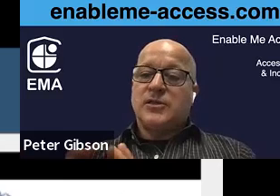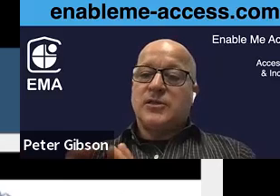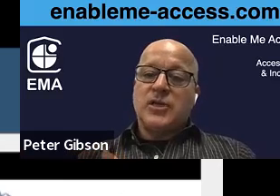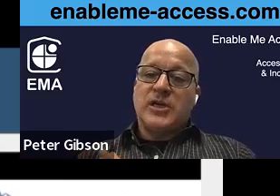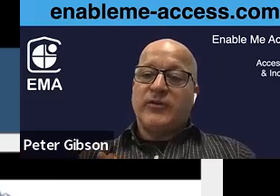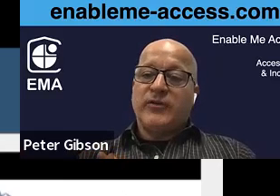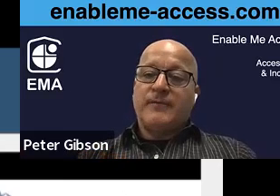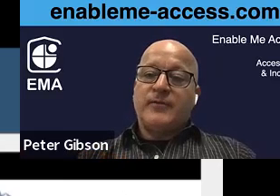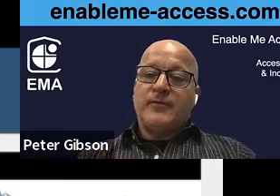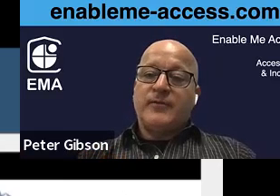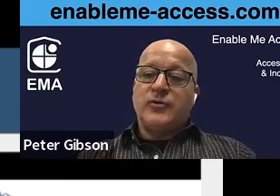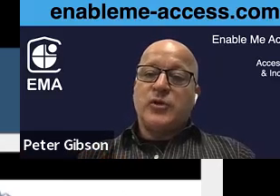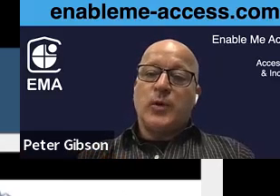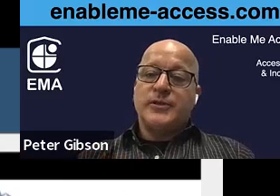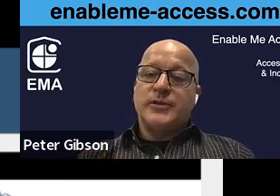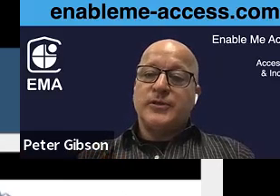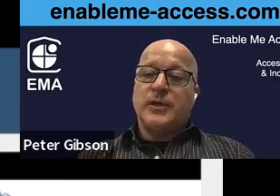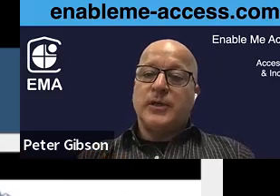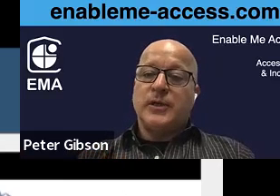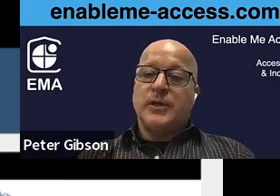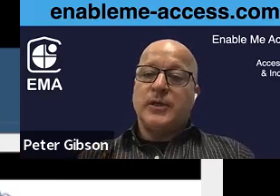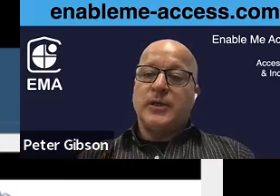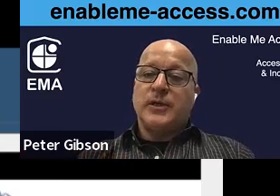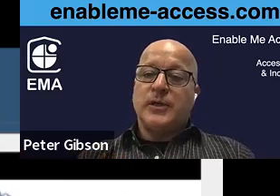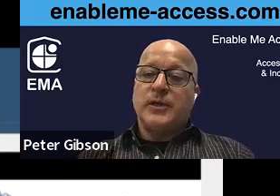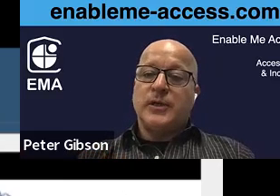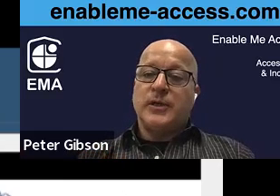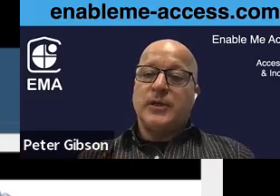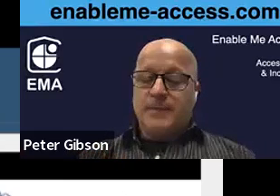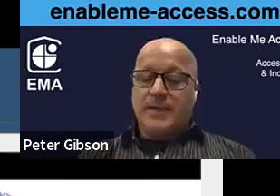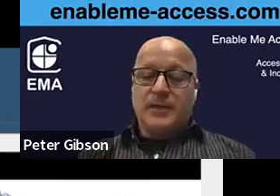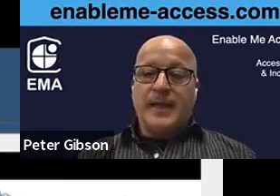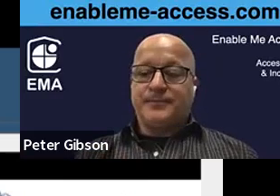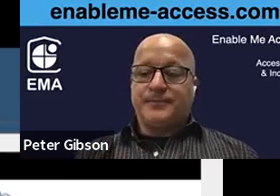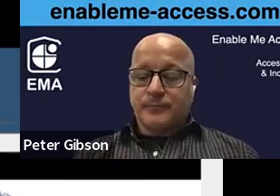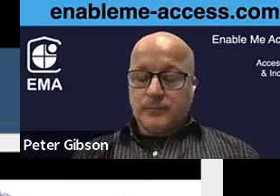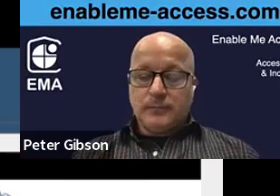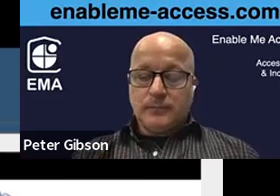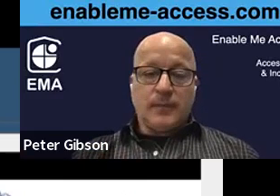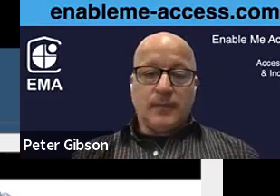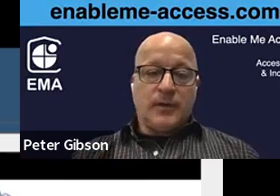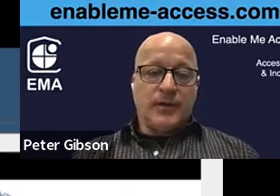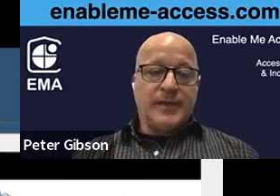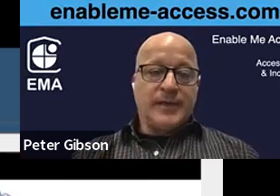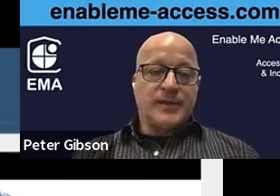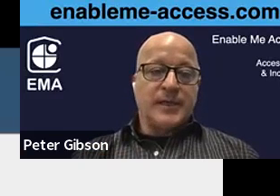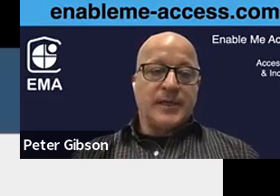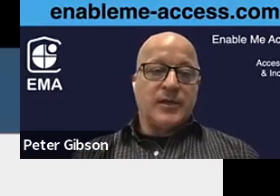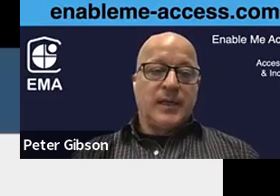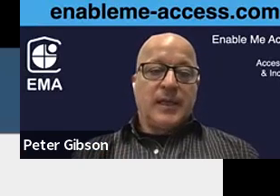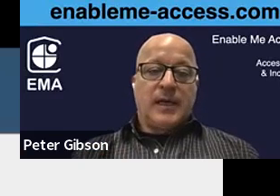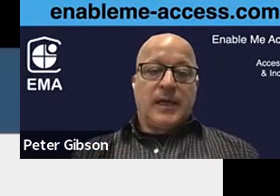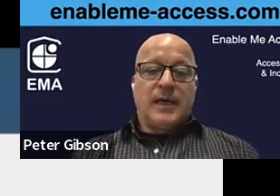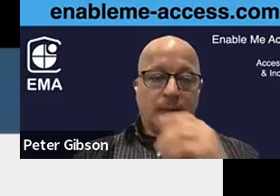is just for those who want to learn how to use the app to make a complaint. All right, so let's